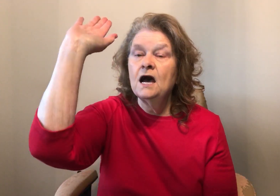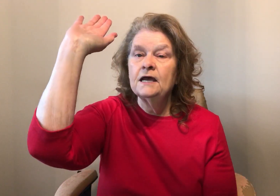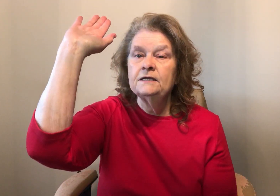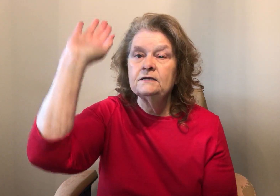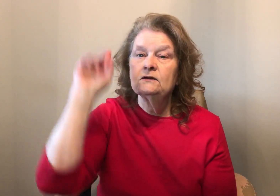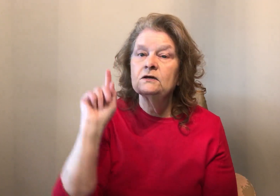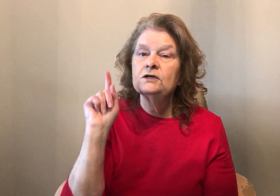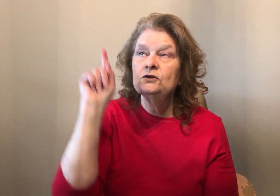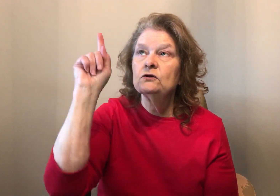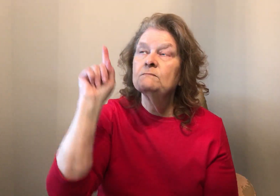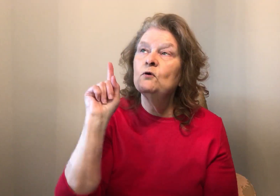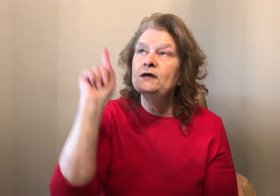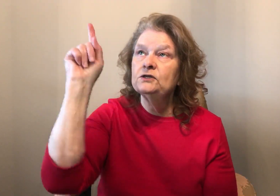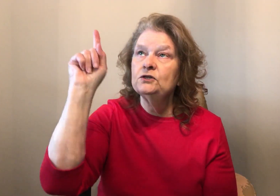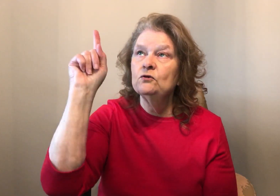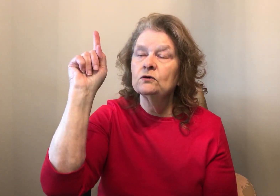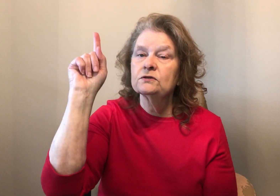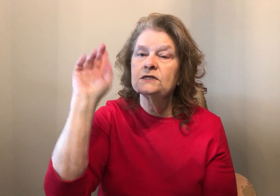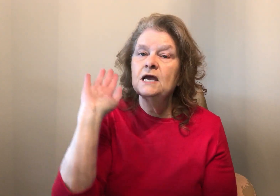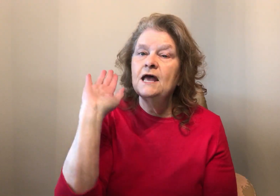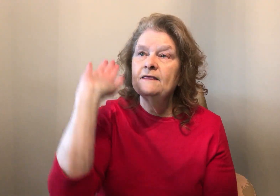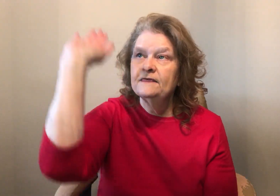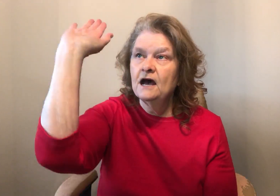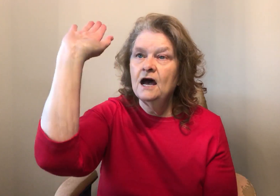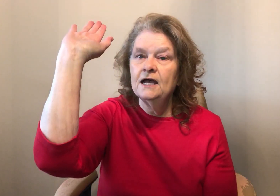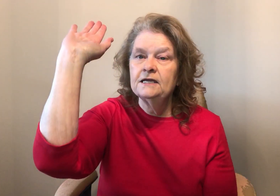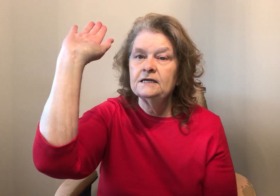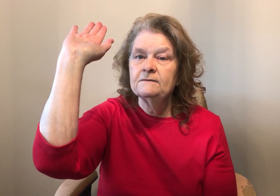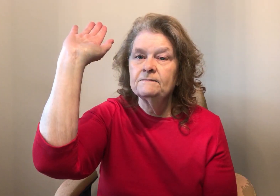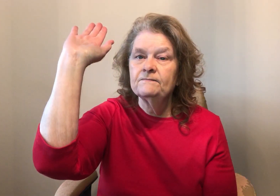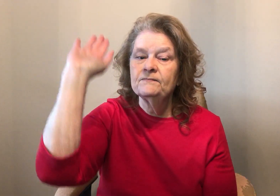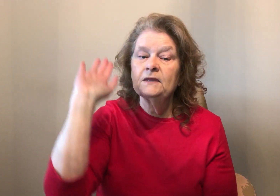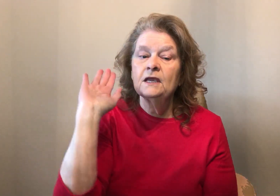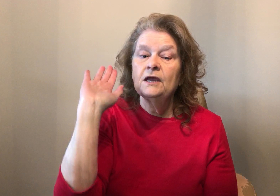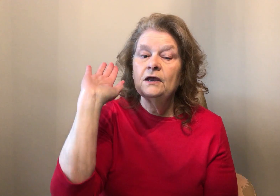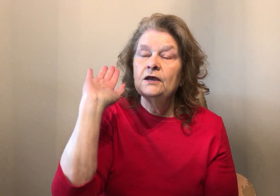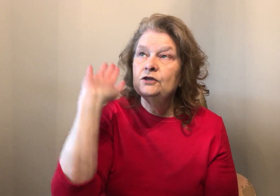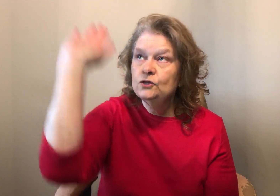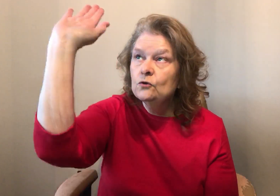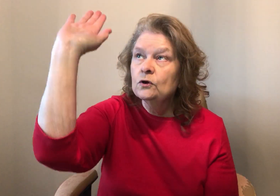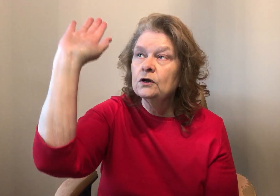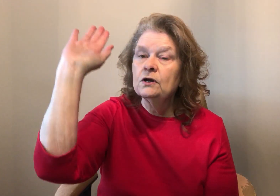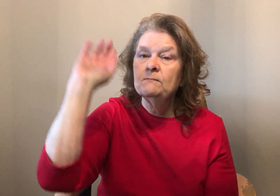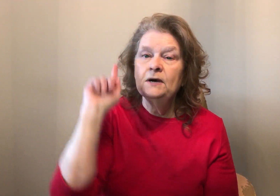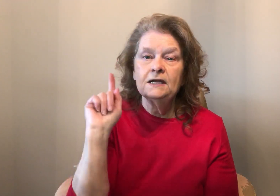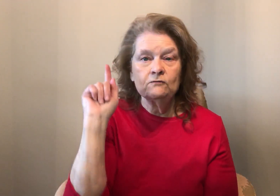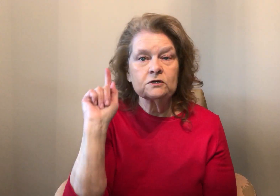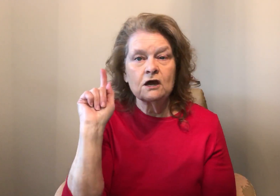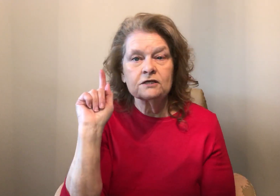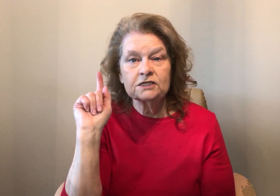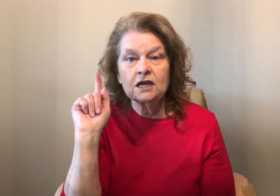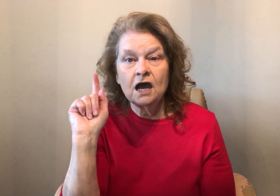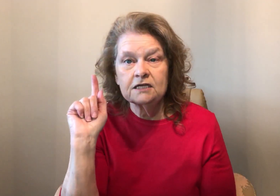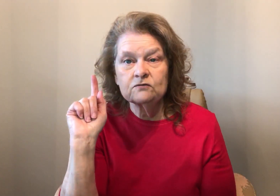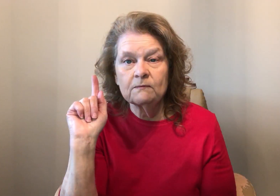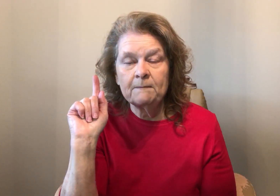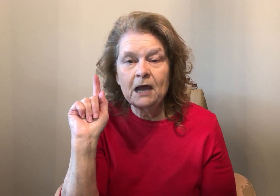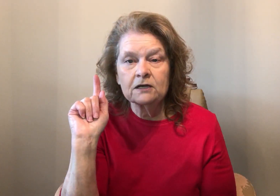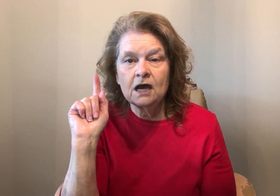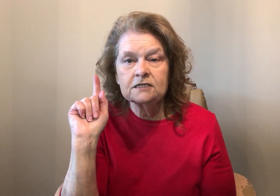Thine. Or your, point to yours. Thine. Your, but we're talking to God's, about God's